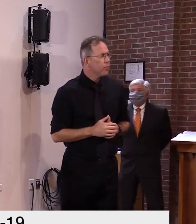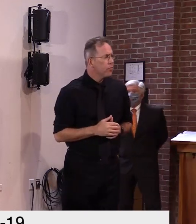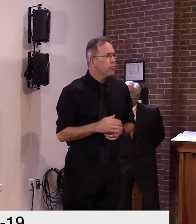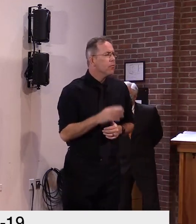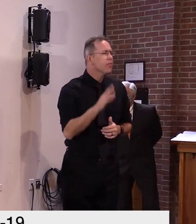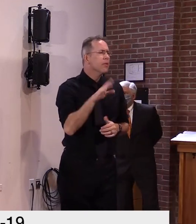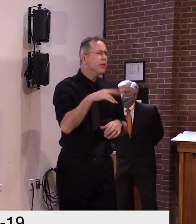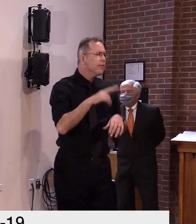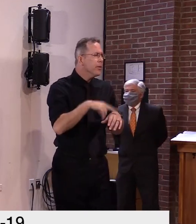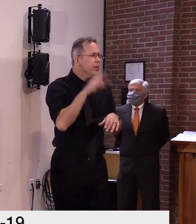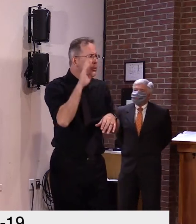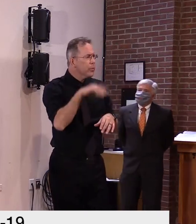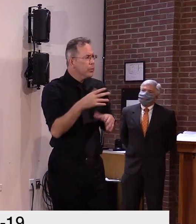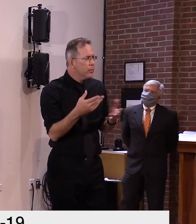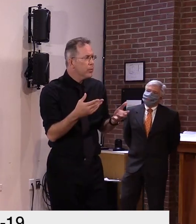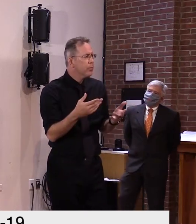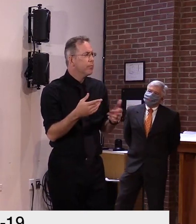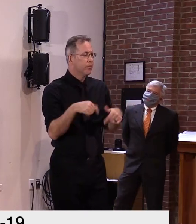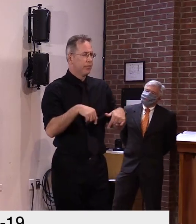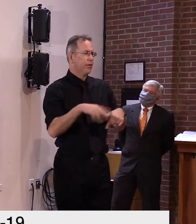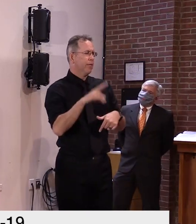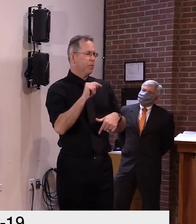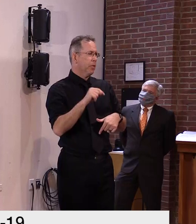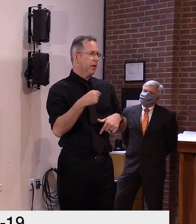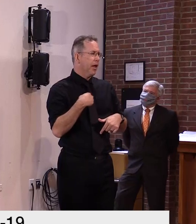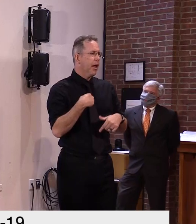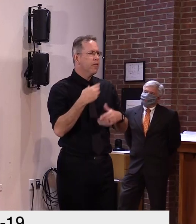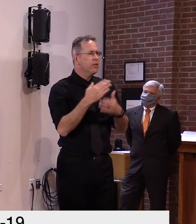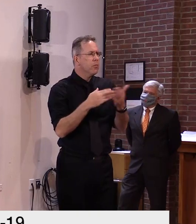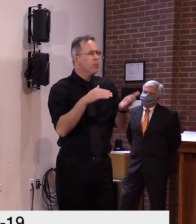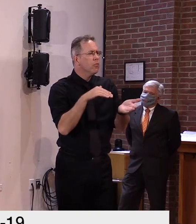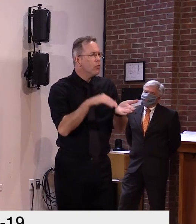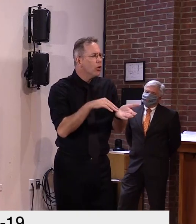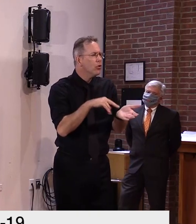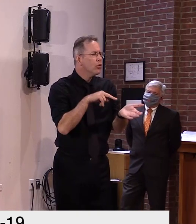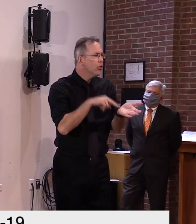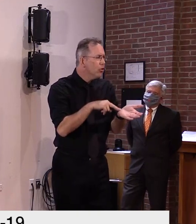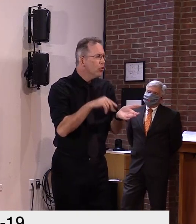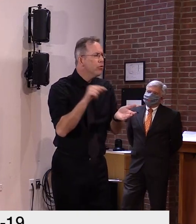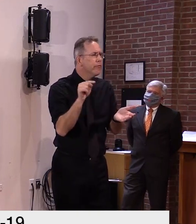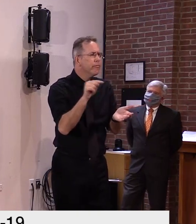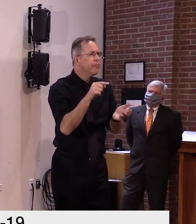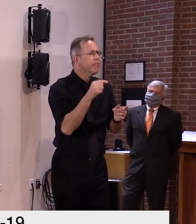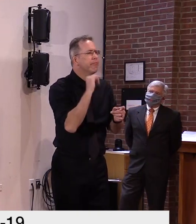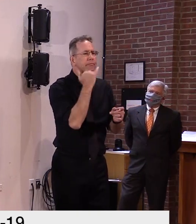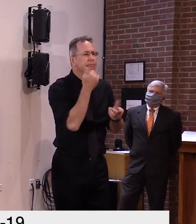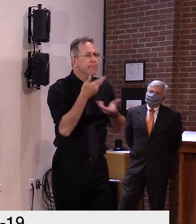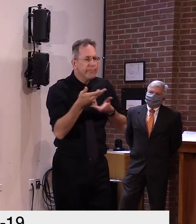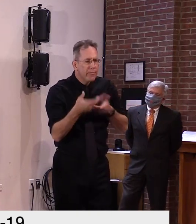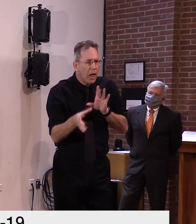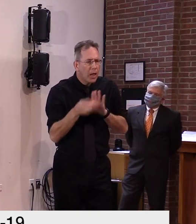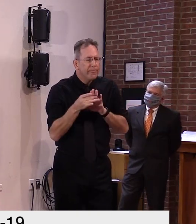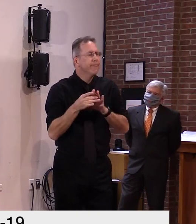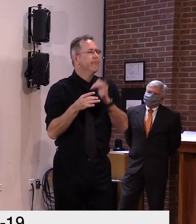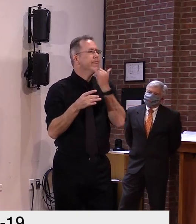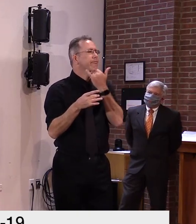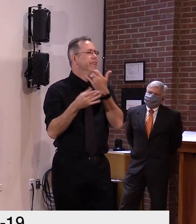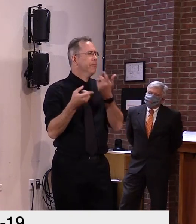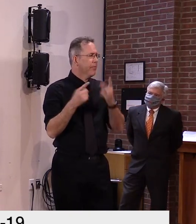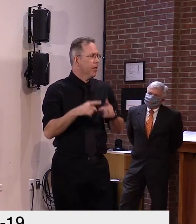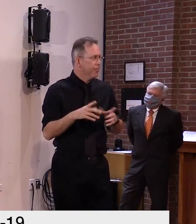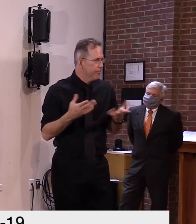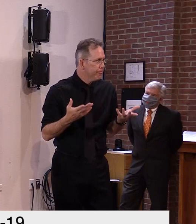state that we've seen have a positive test. So we actually have a lot of experience with it at this point in